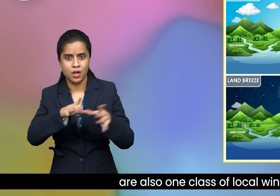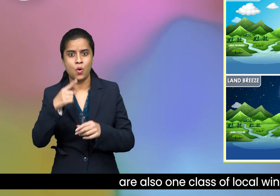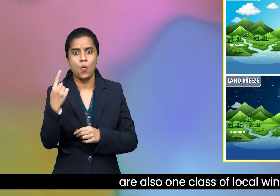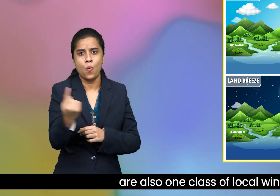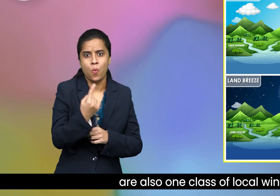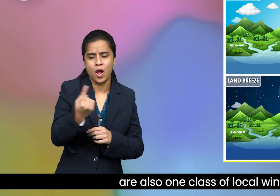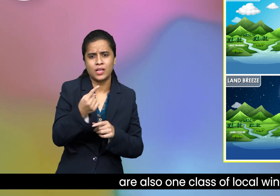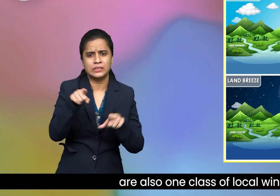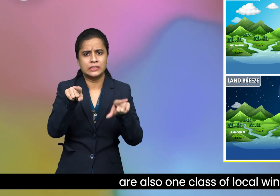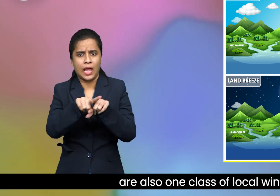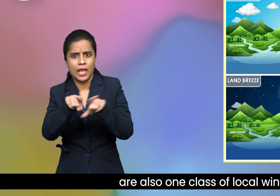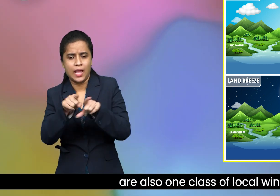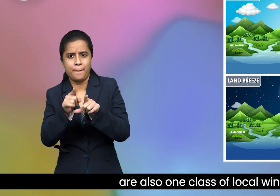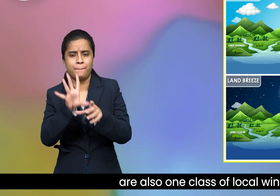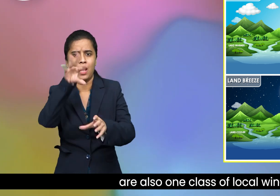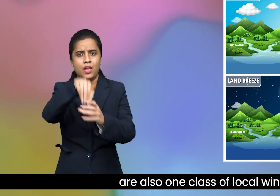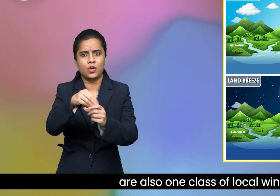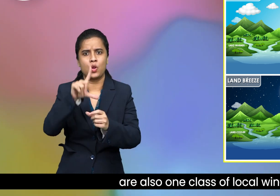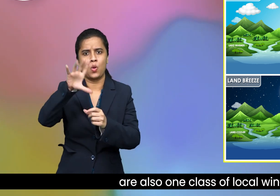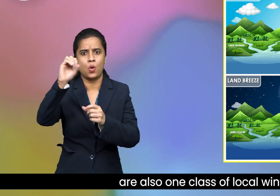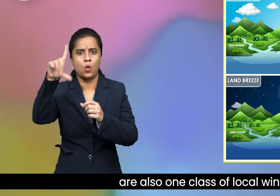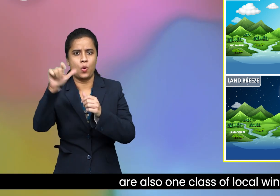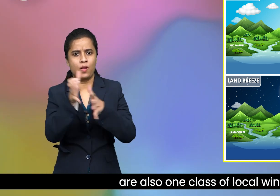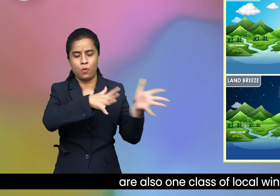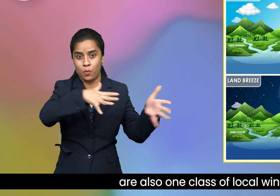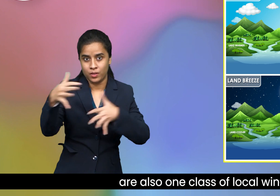class of local winds.